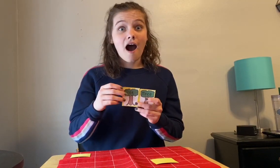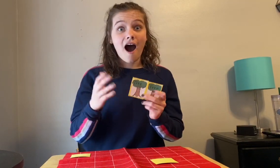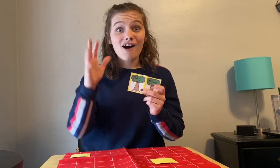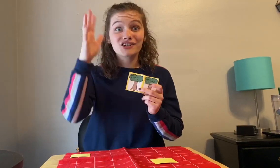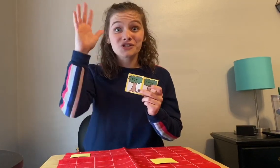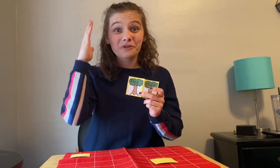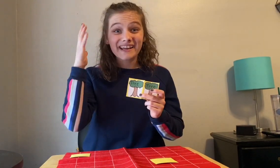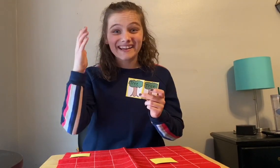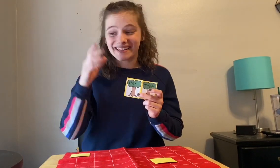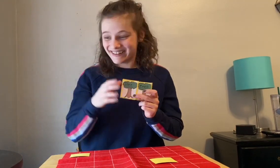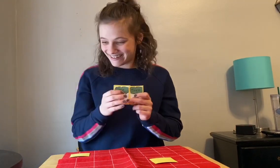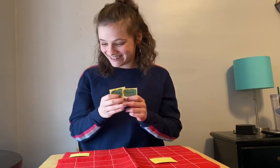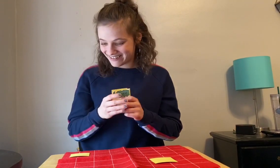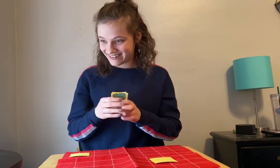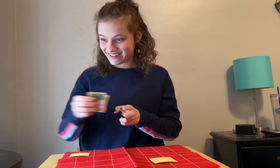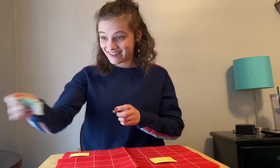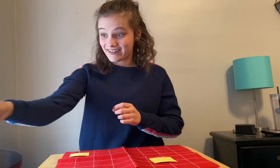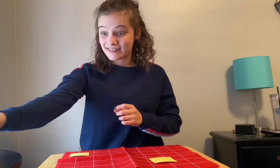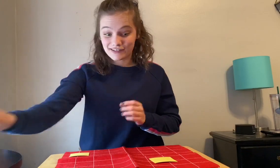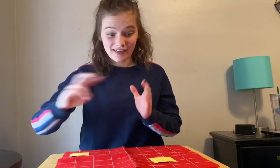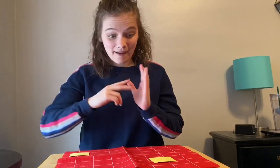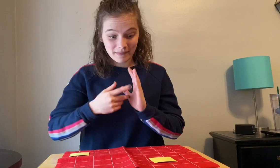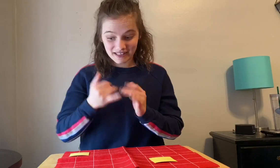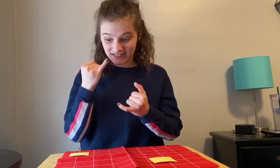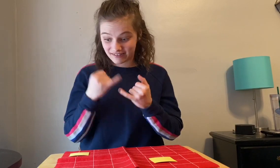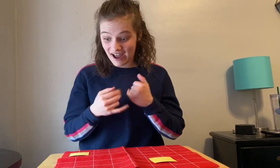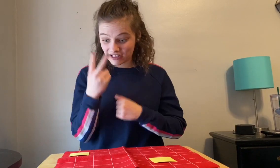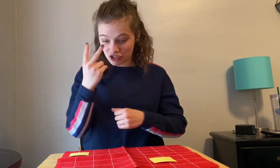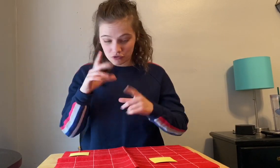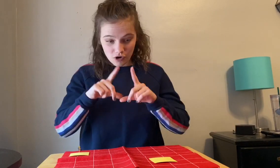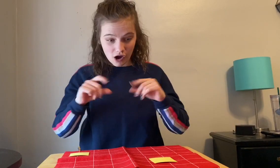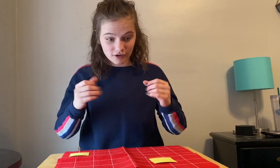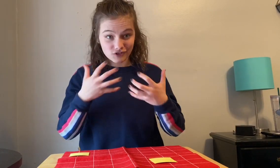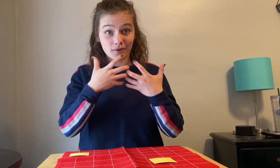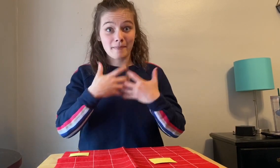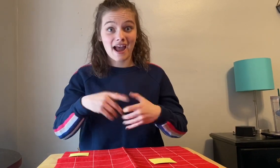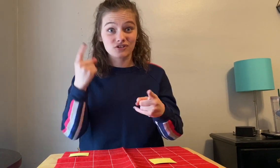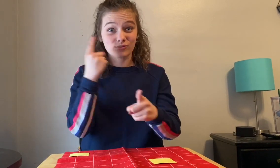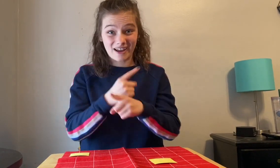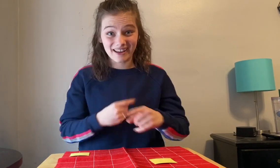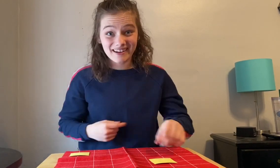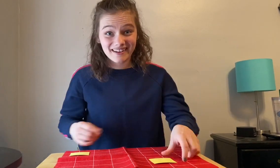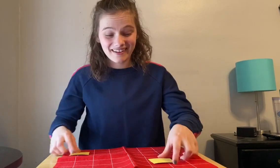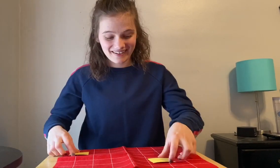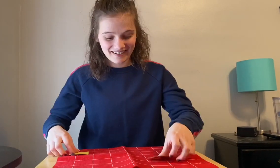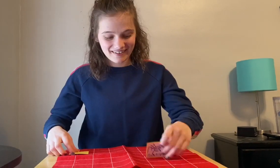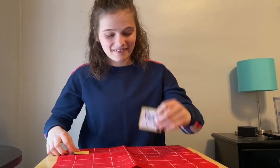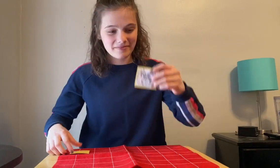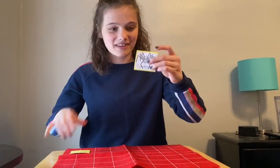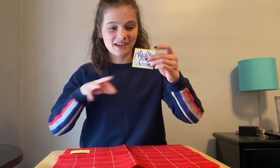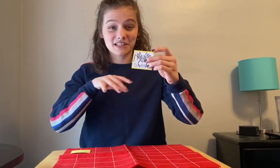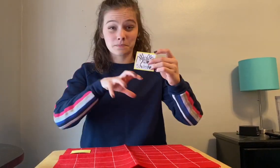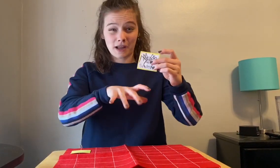A tree. So that means the last 2 cards are a match, right? A